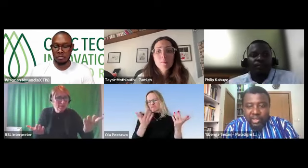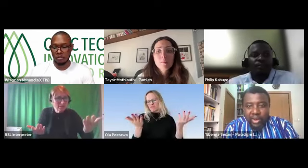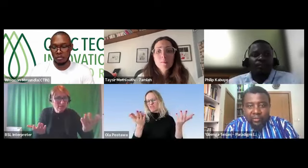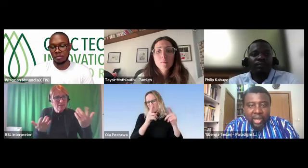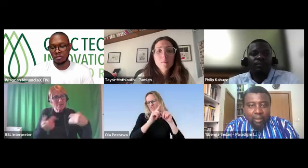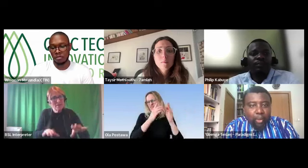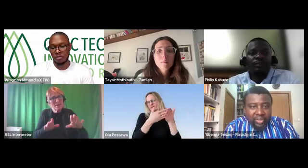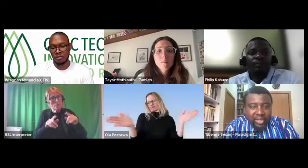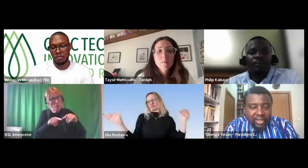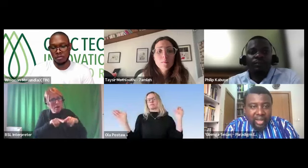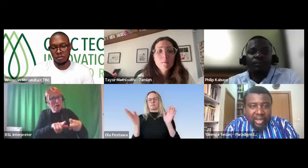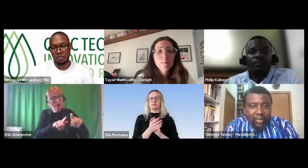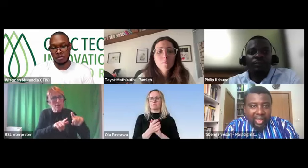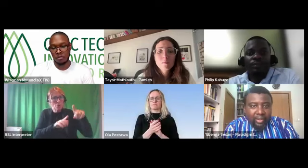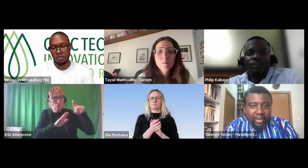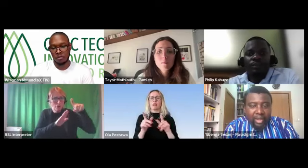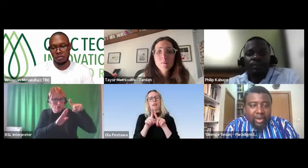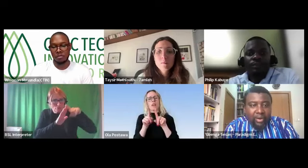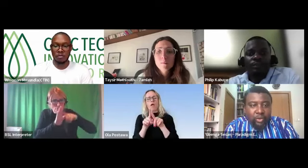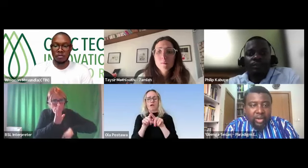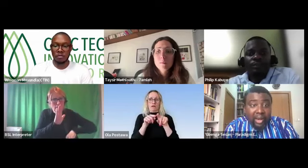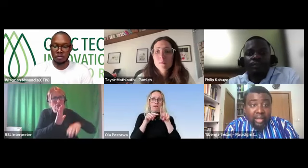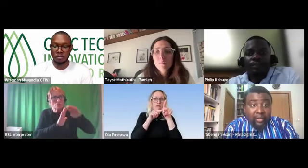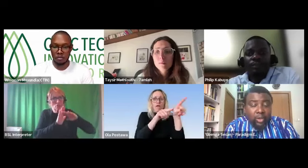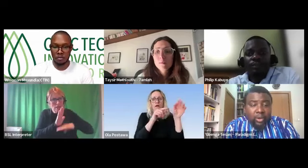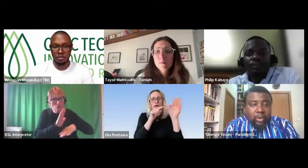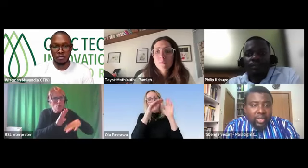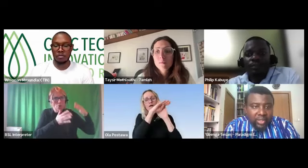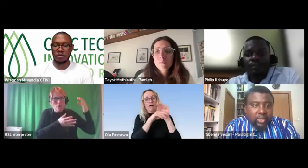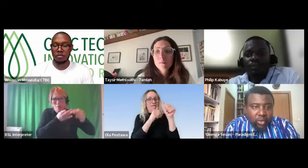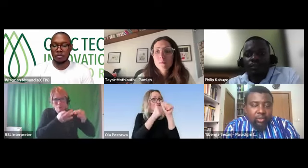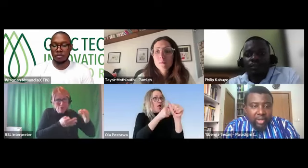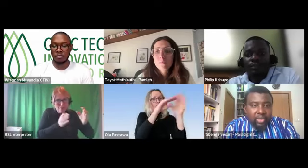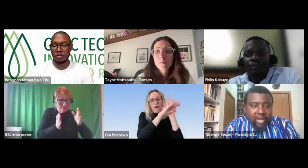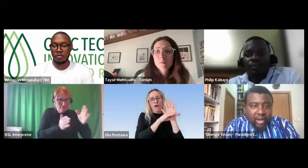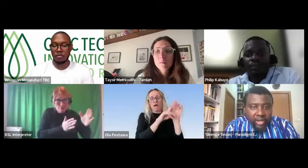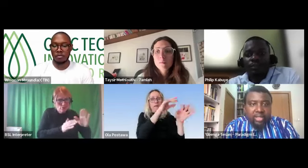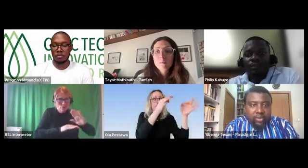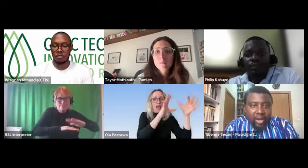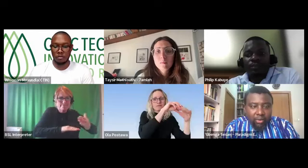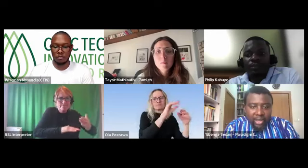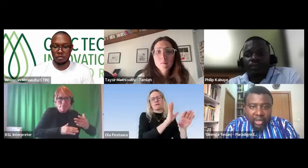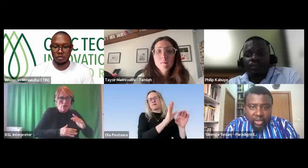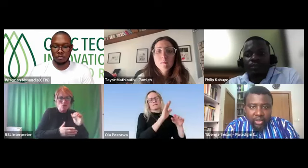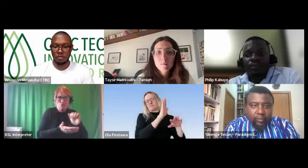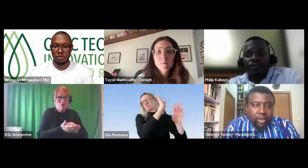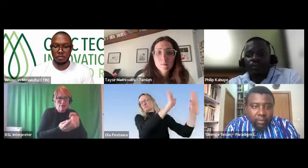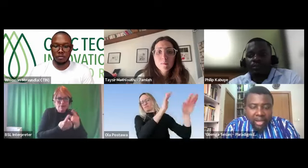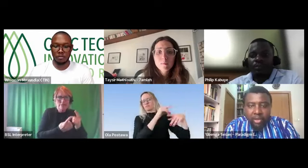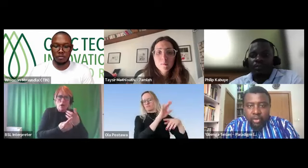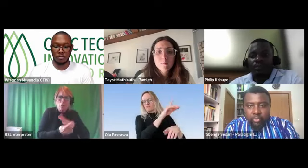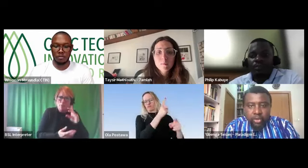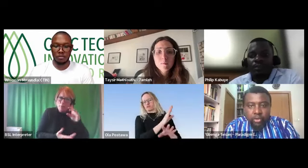with regulation and politics than caring about doing the right thing. But this is where we need to get creative with our